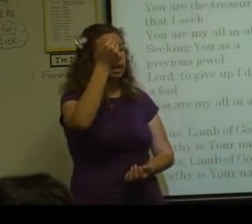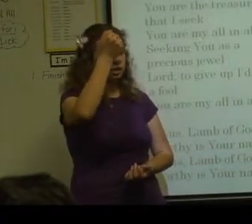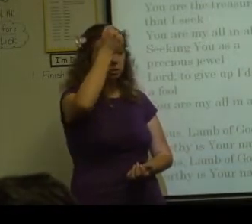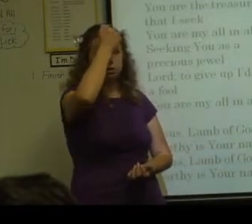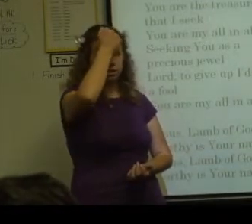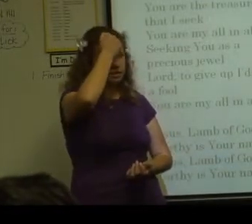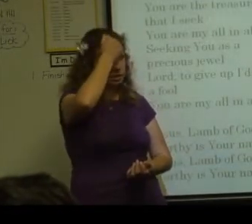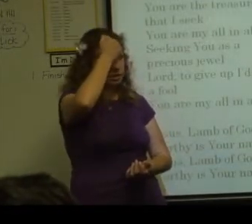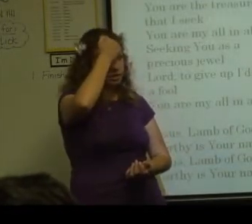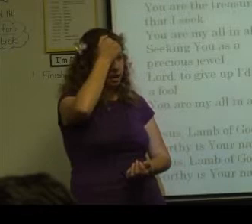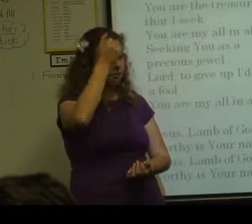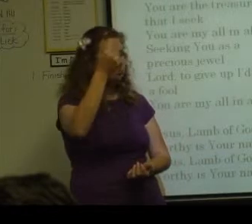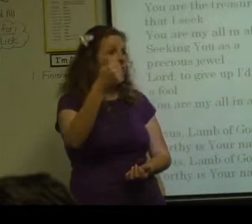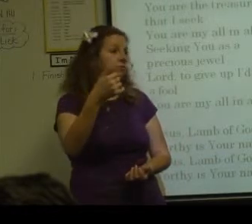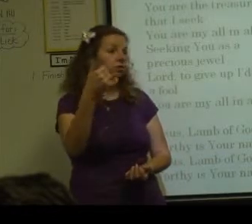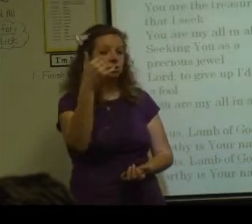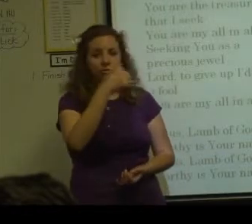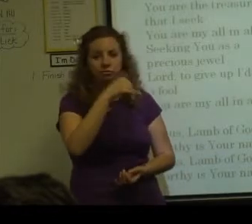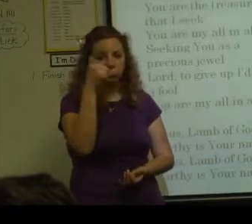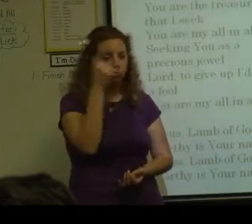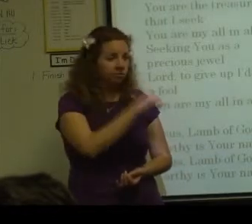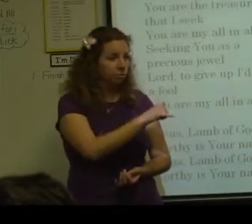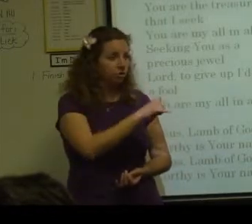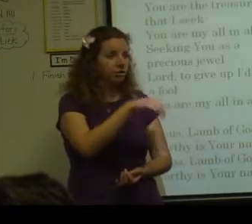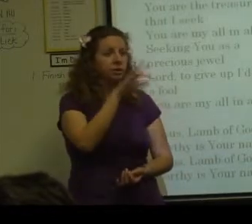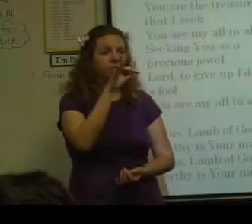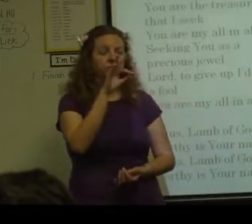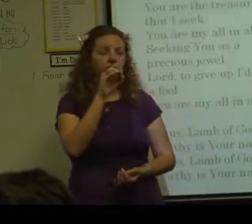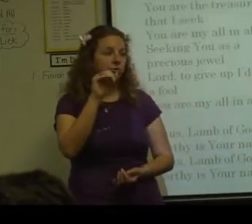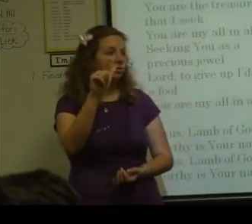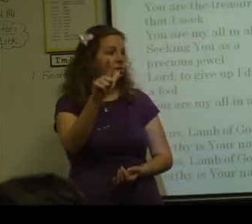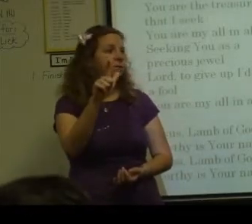Yeah, you could translate it as dumb. You could do fool this way. You could do fool this way.